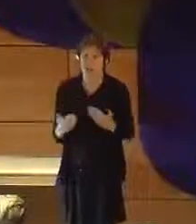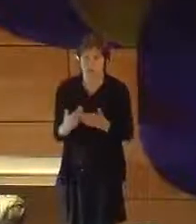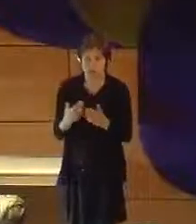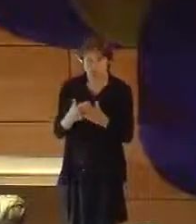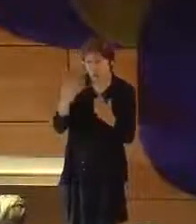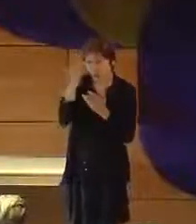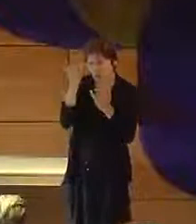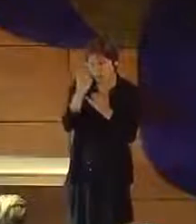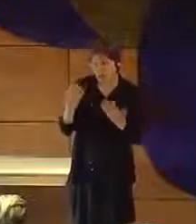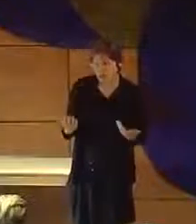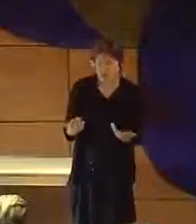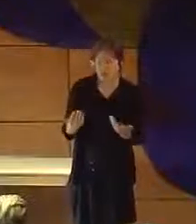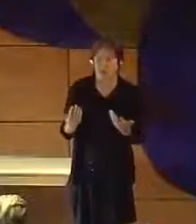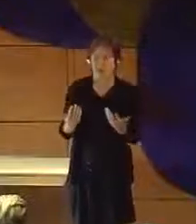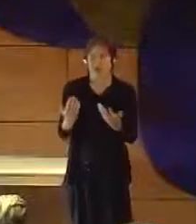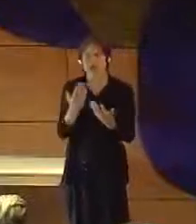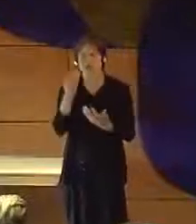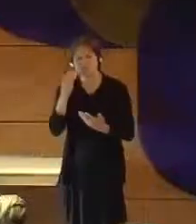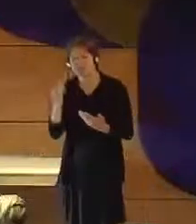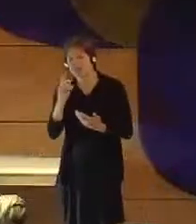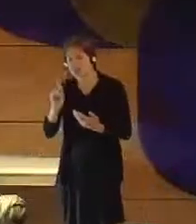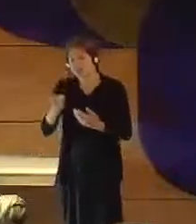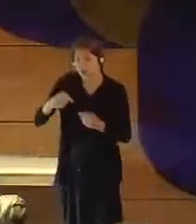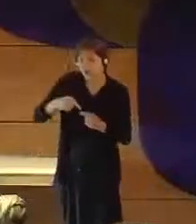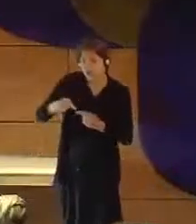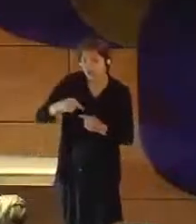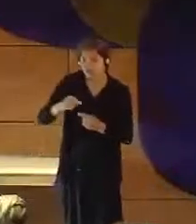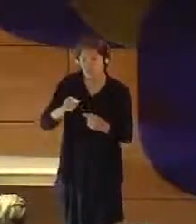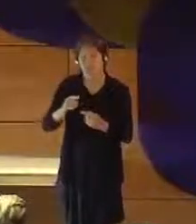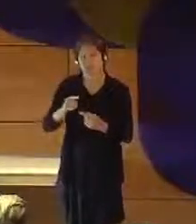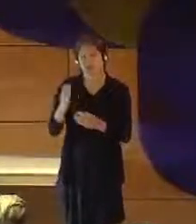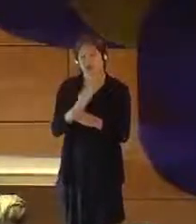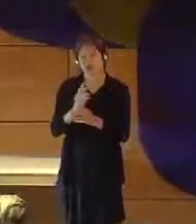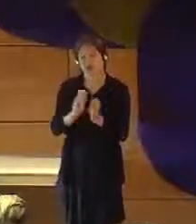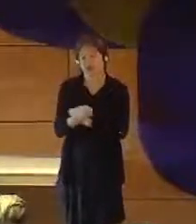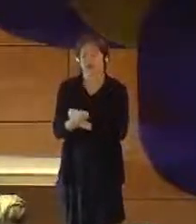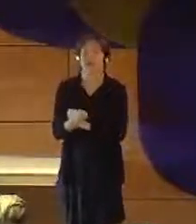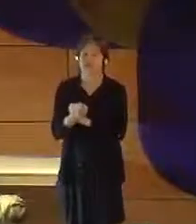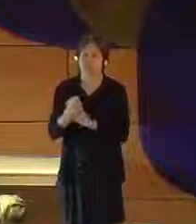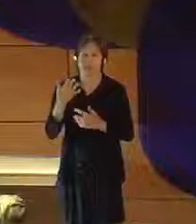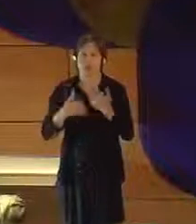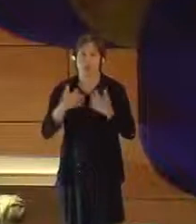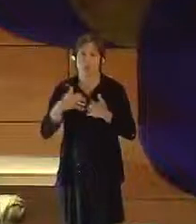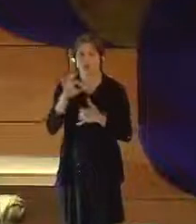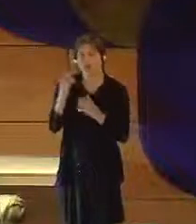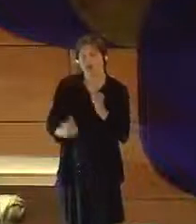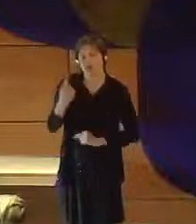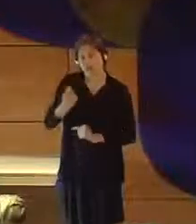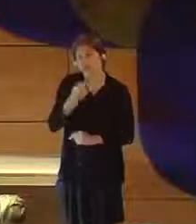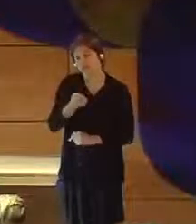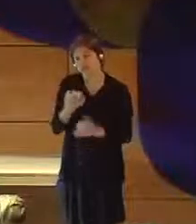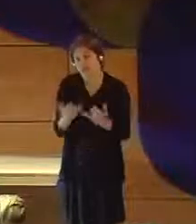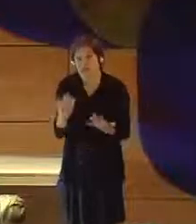we react and also give growth hormones? Okay. So are his